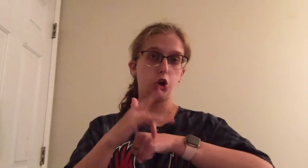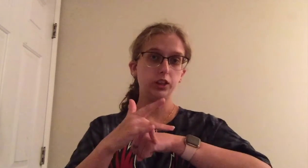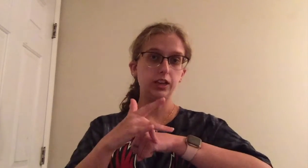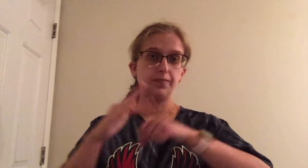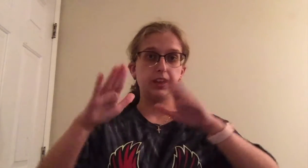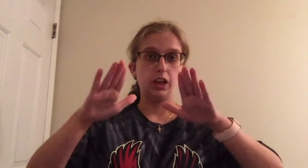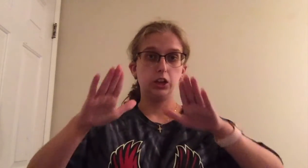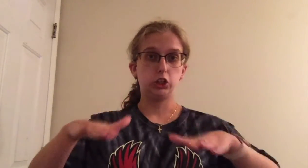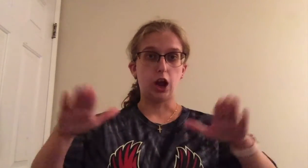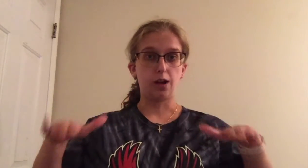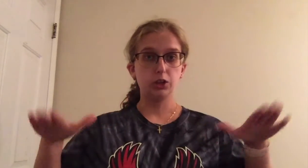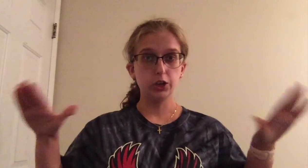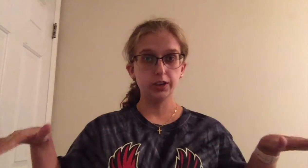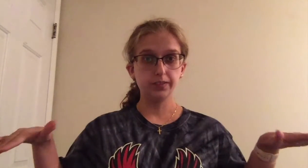early childhood